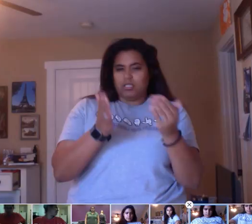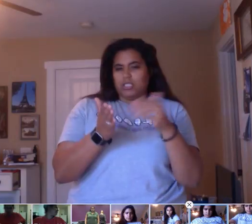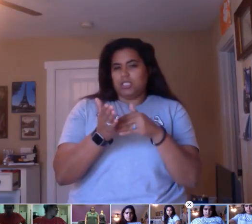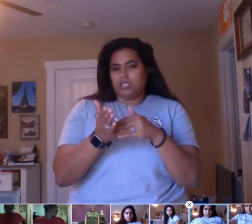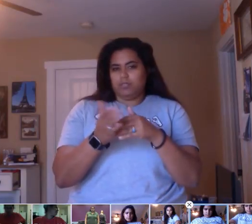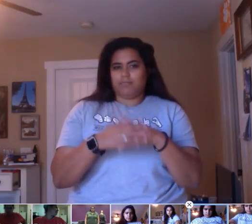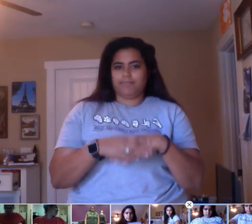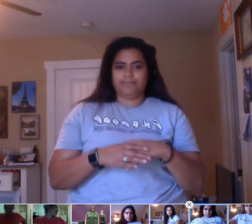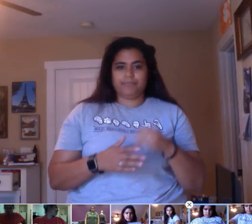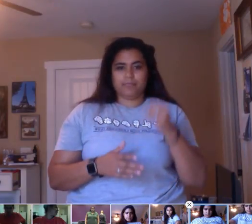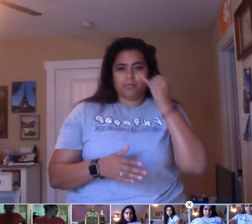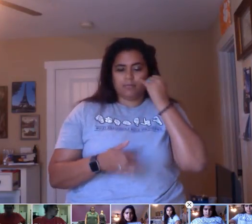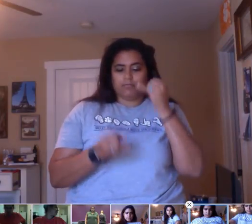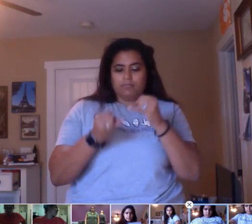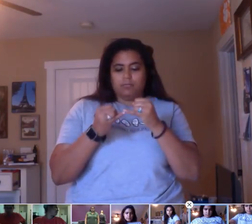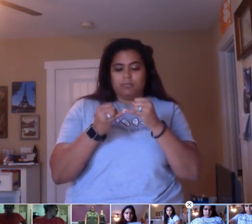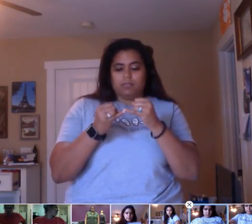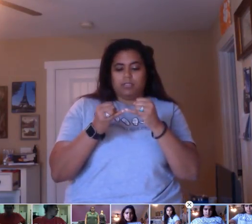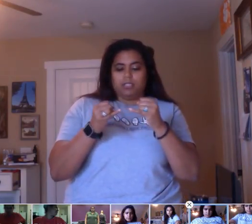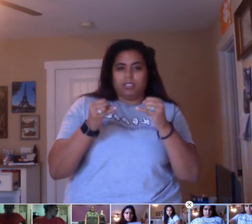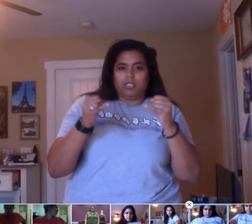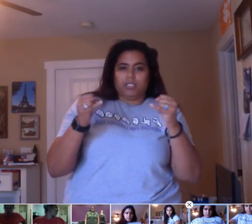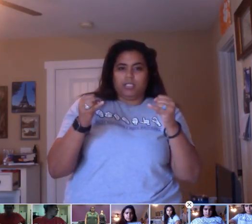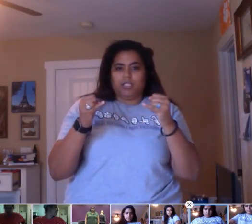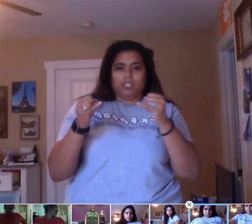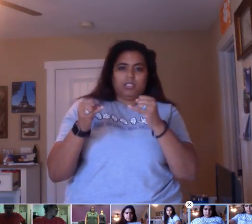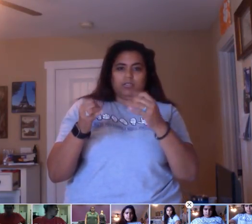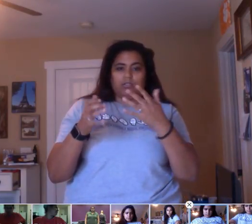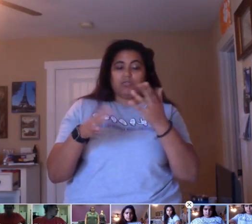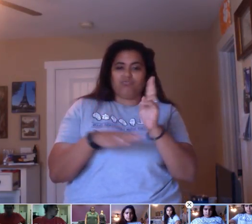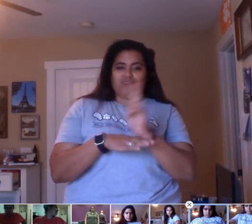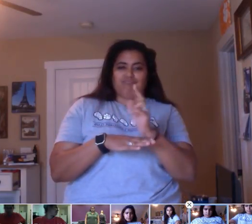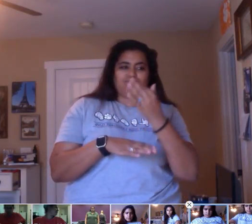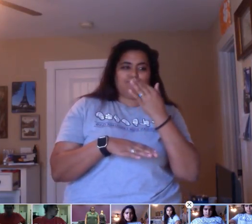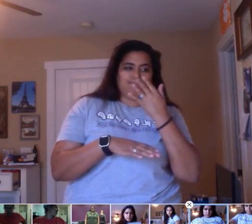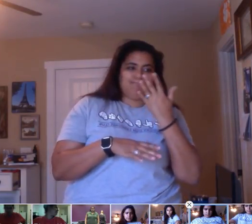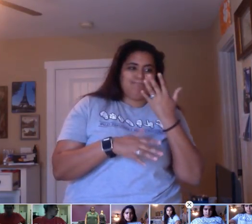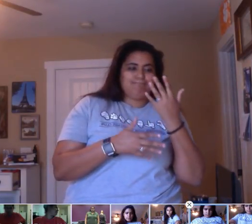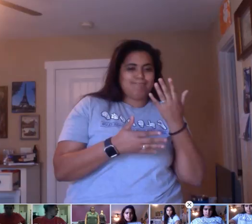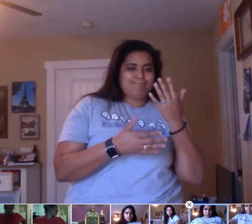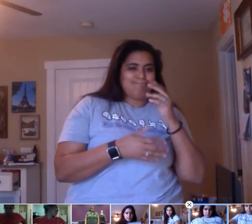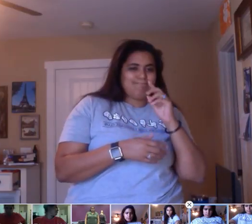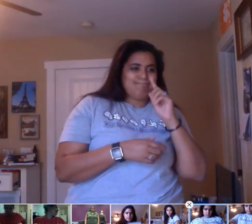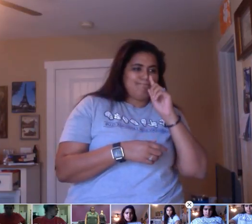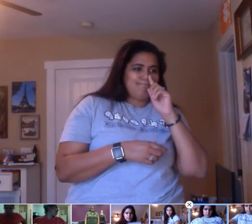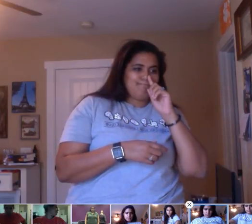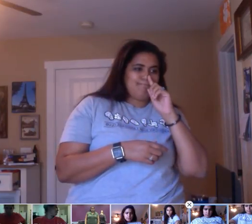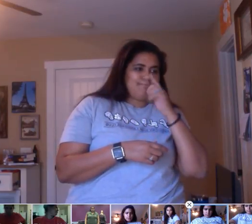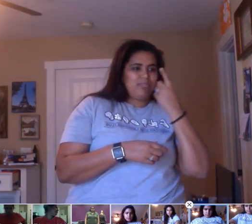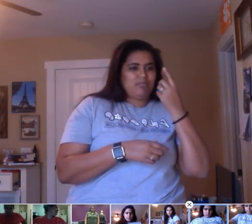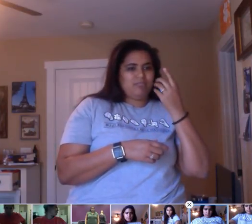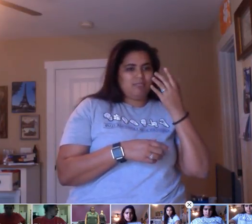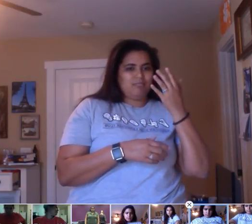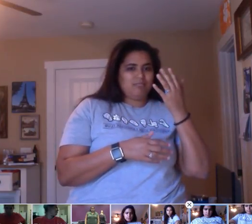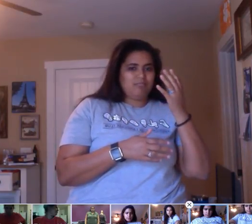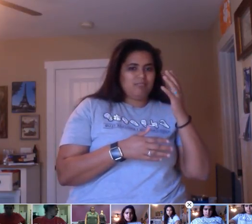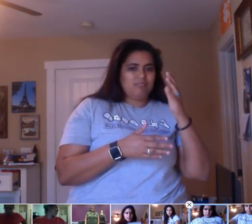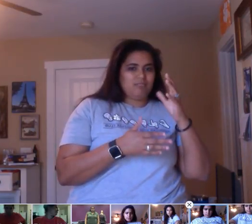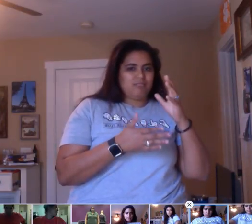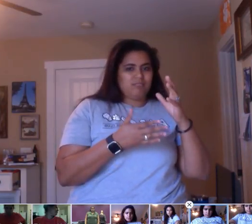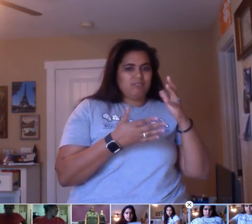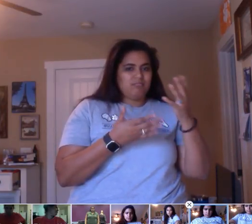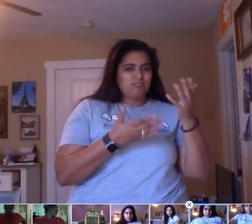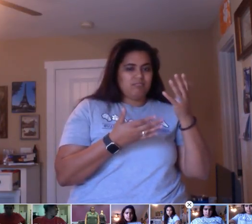and guess angles. So we're going to draw it again. So here's a line, and I'm going to use,